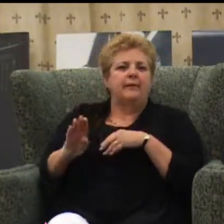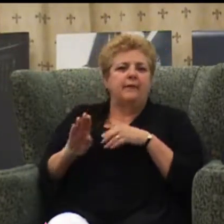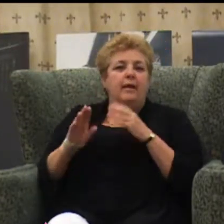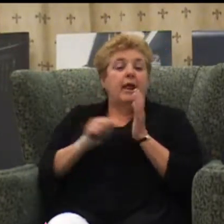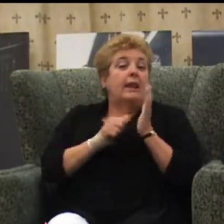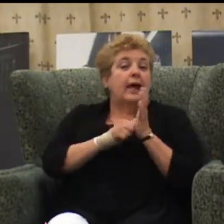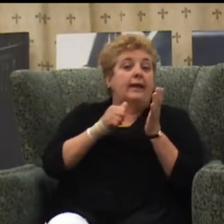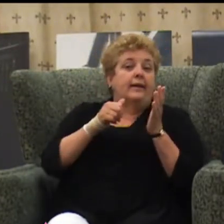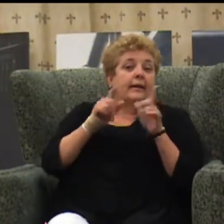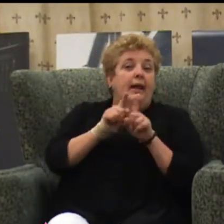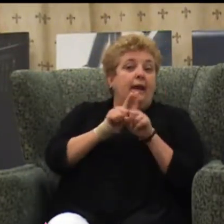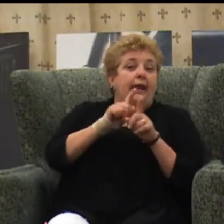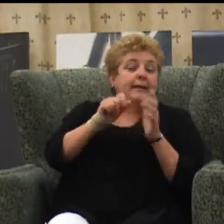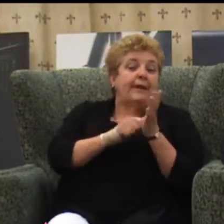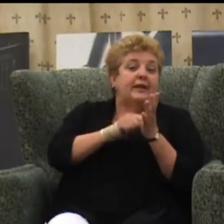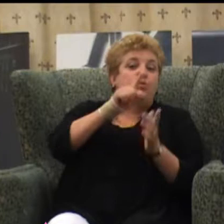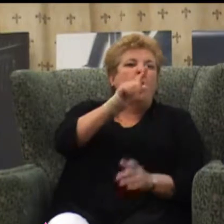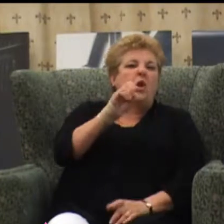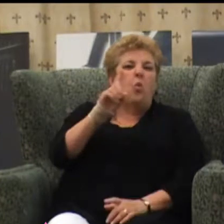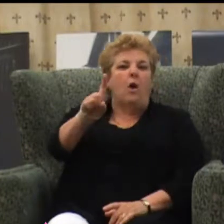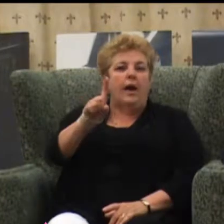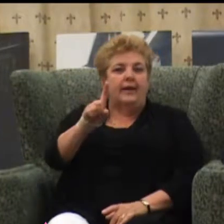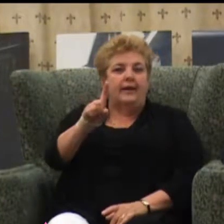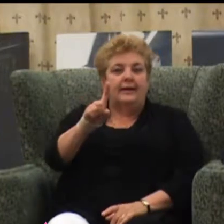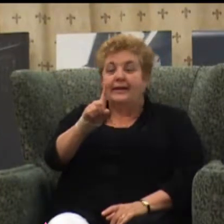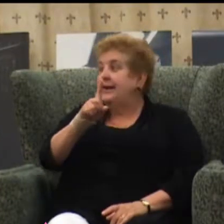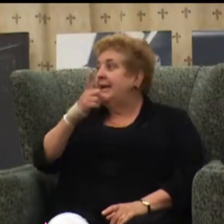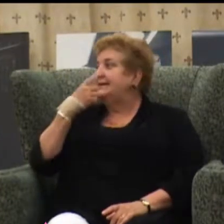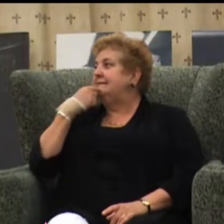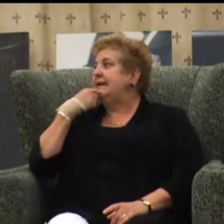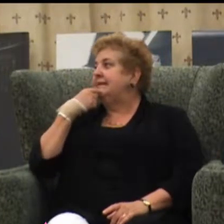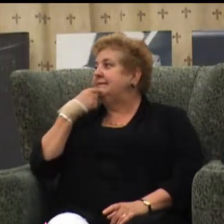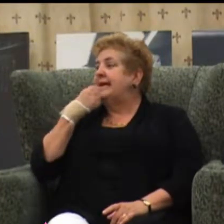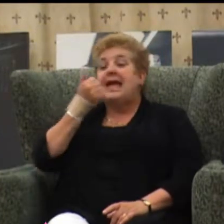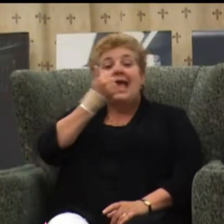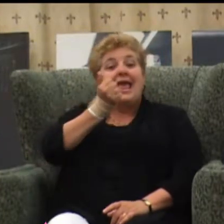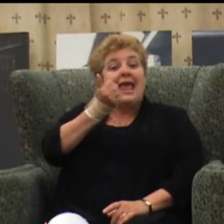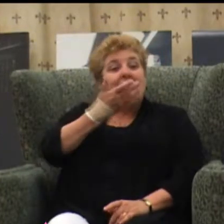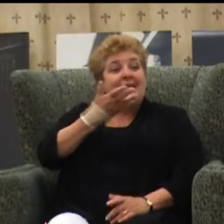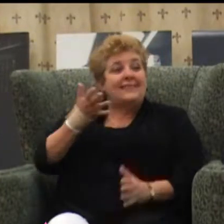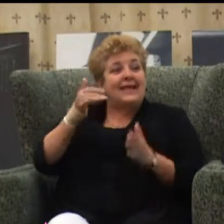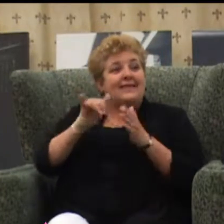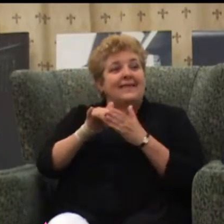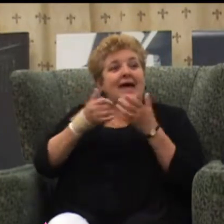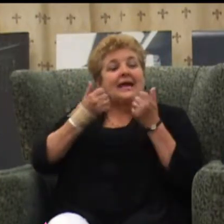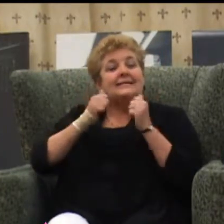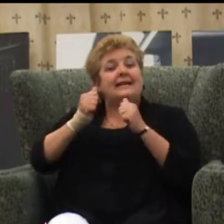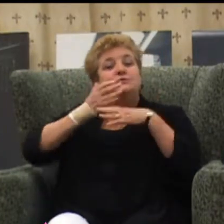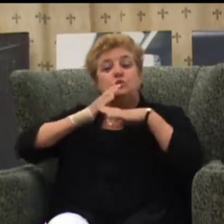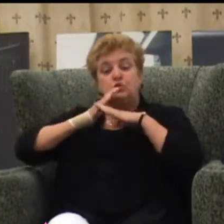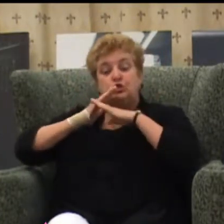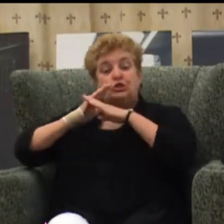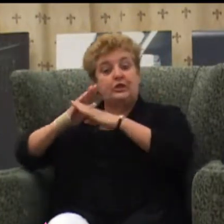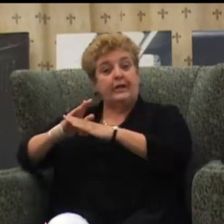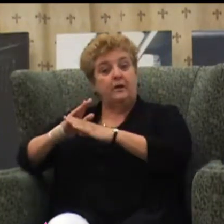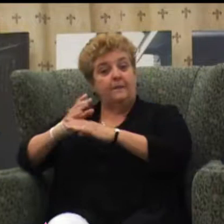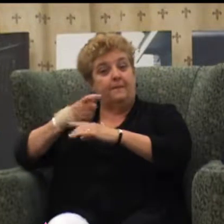book says any scheme that attempts to shield the alcoholic from temptation is doomed to